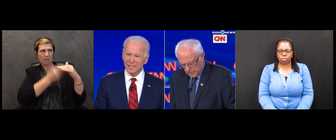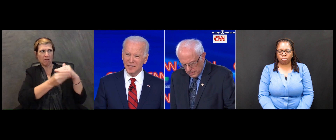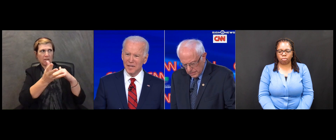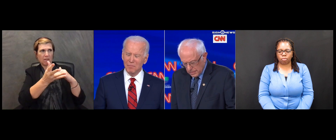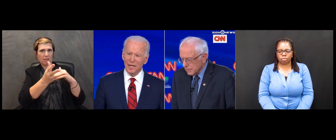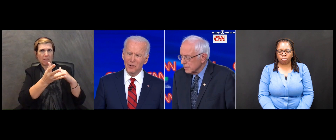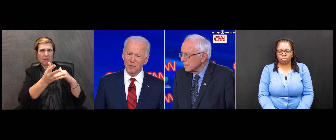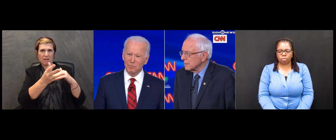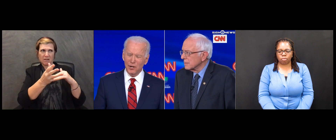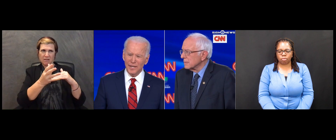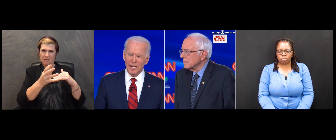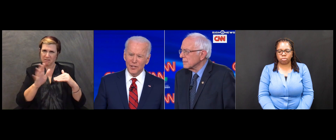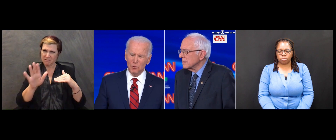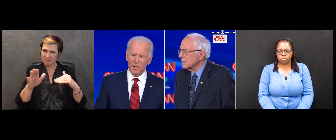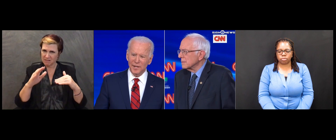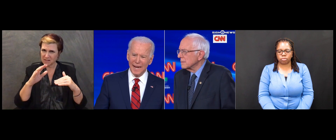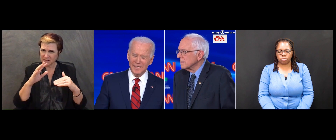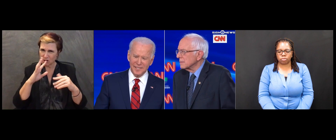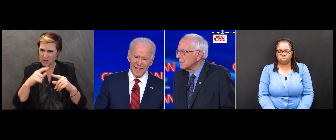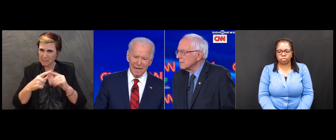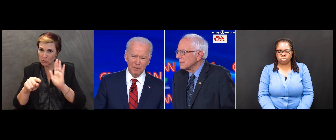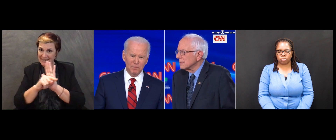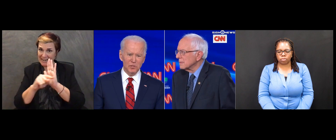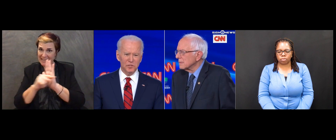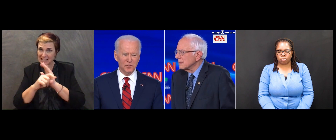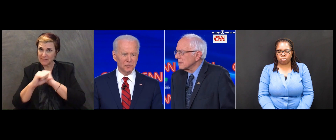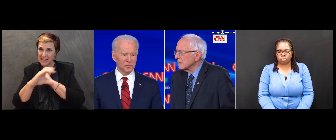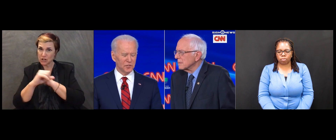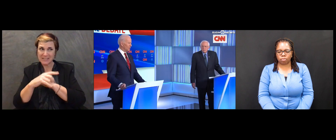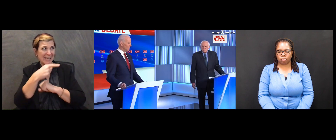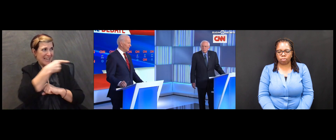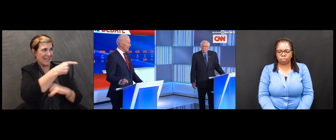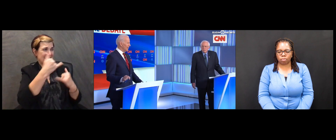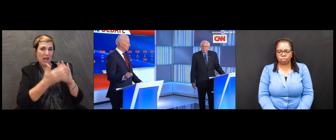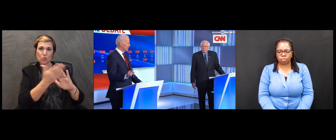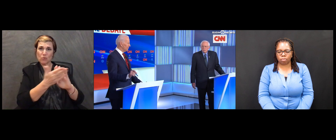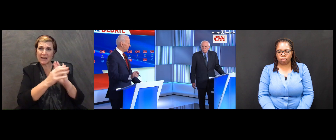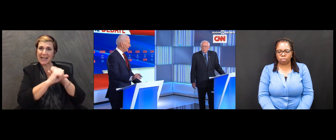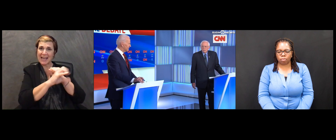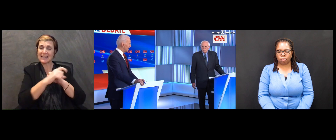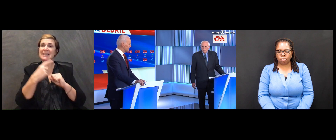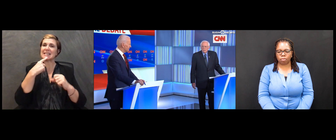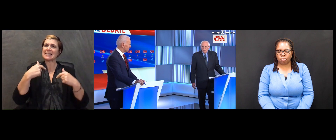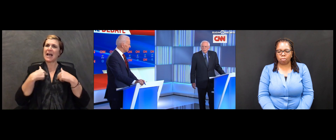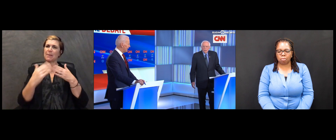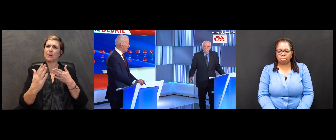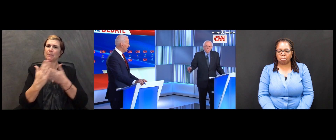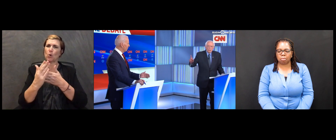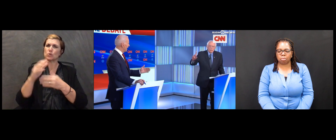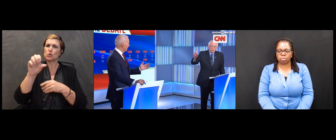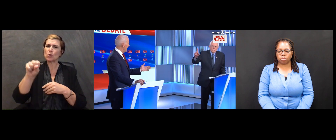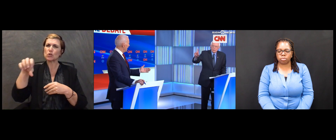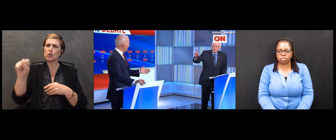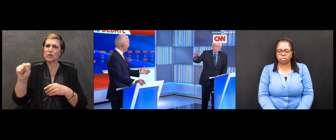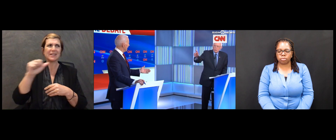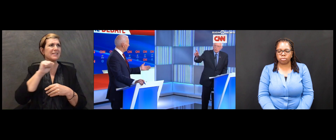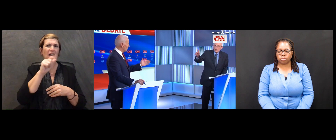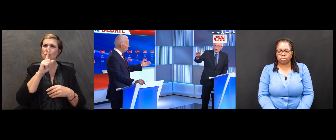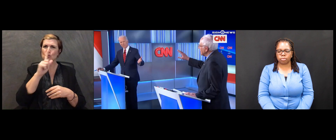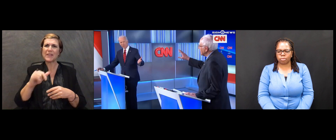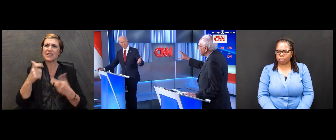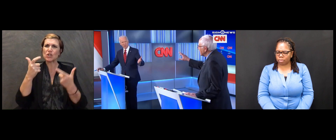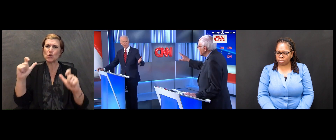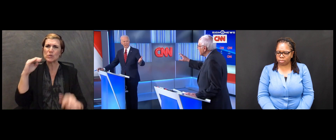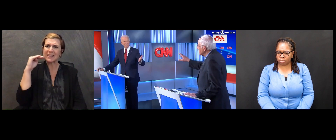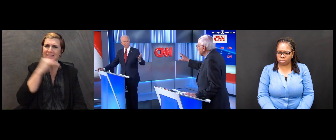negative ads, my Lord, Bernie, you're running ads saying I'm opposed to Social Security that PolitiFact says is a flat lie, okay, and that